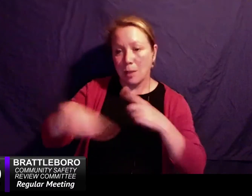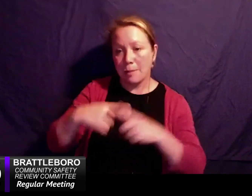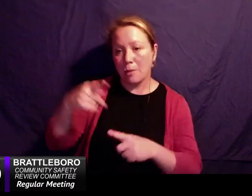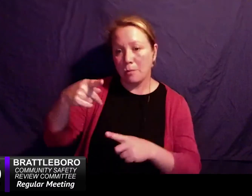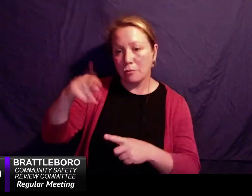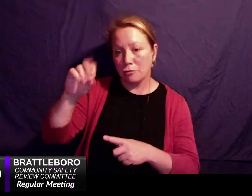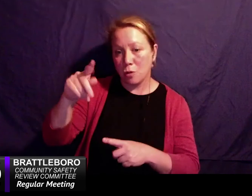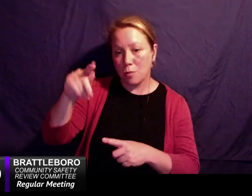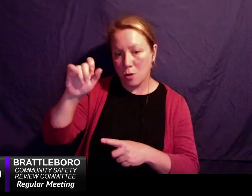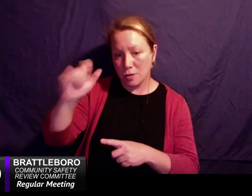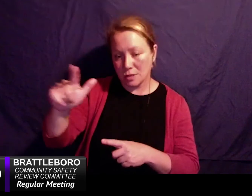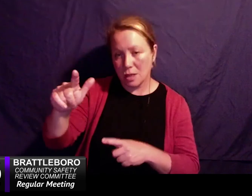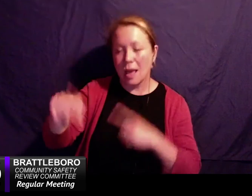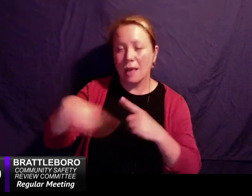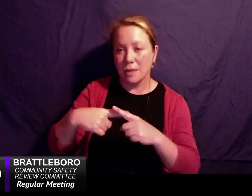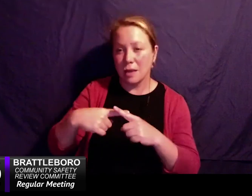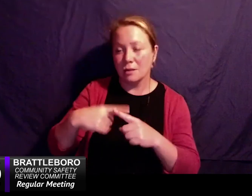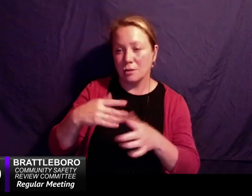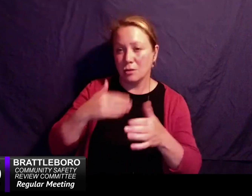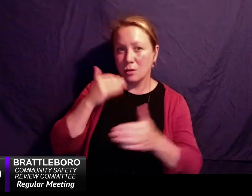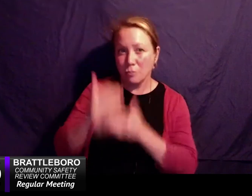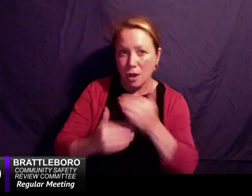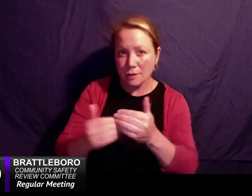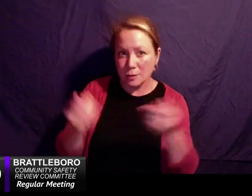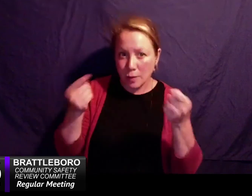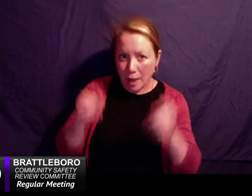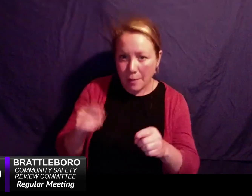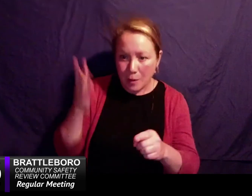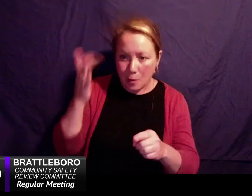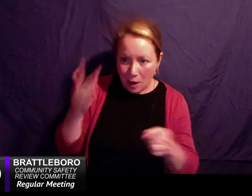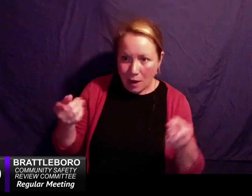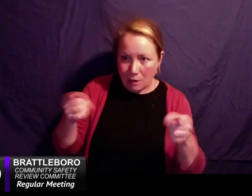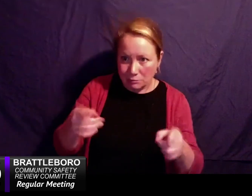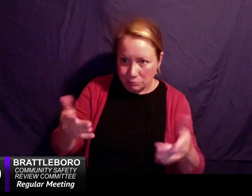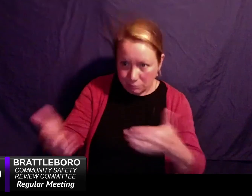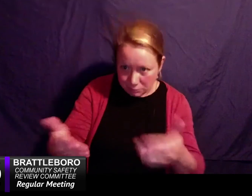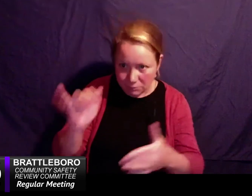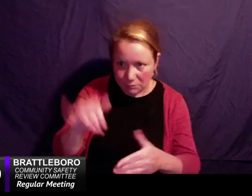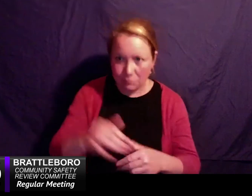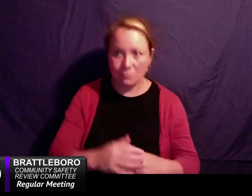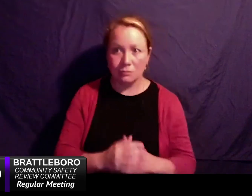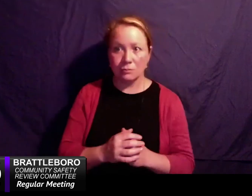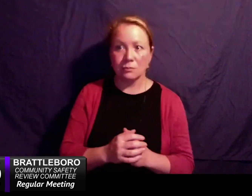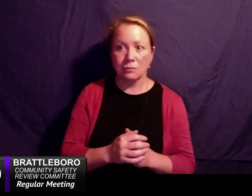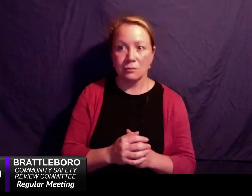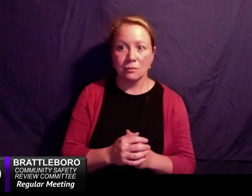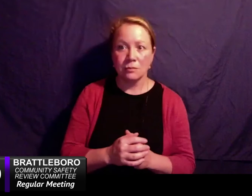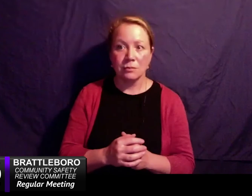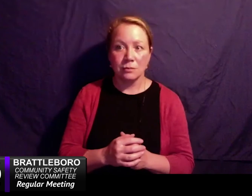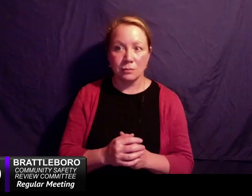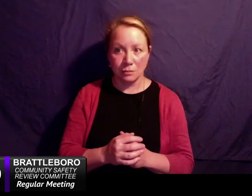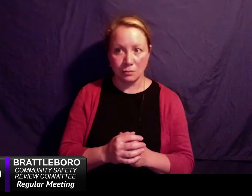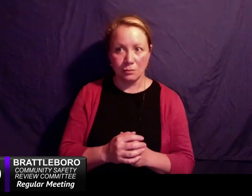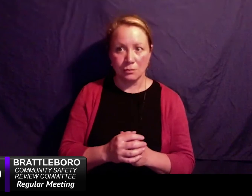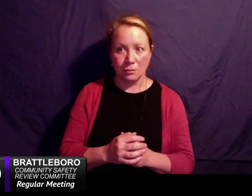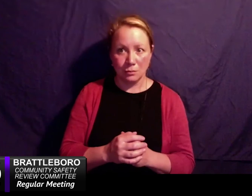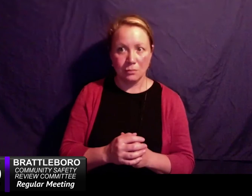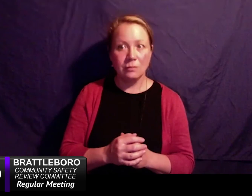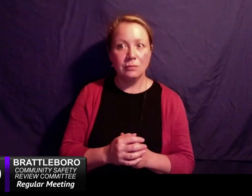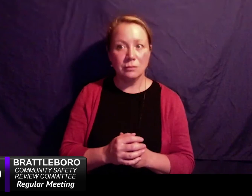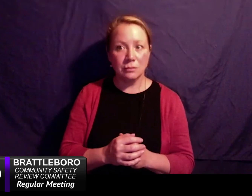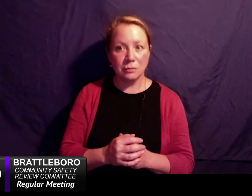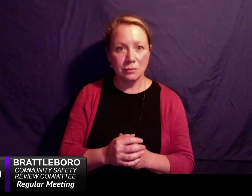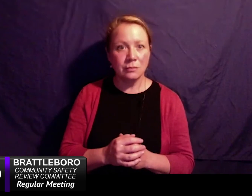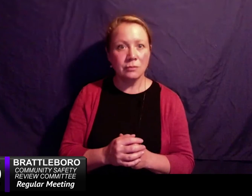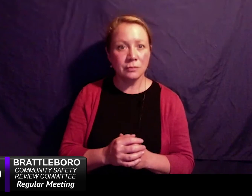information about this process, how this process has unfolded. So before we move on,